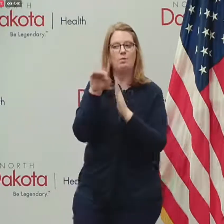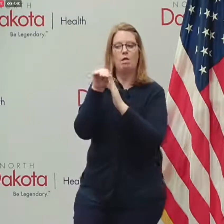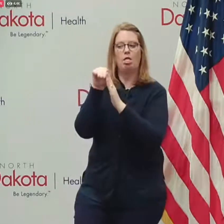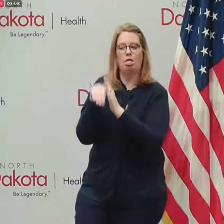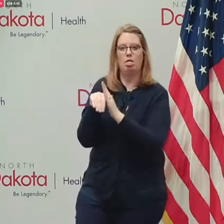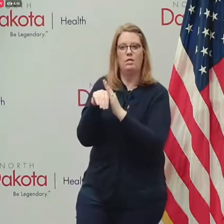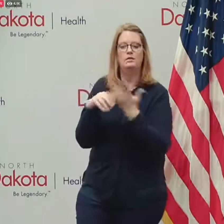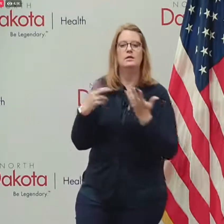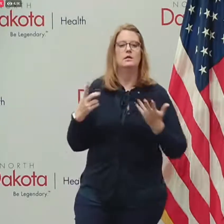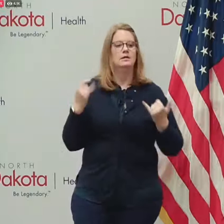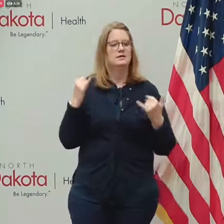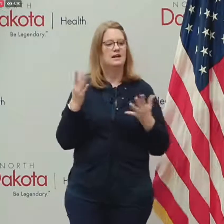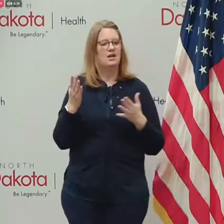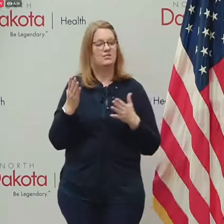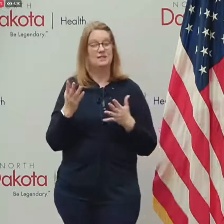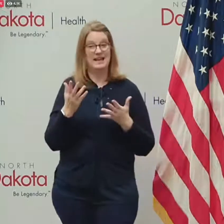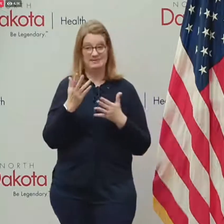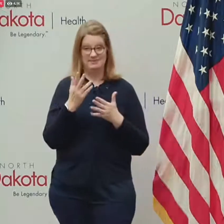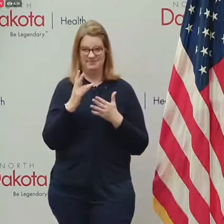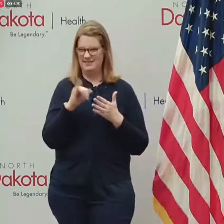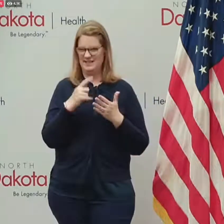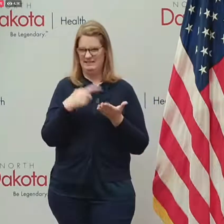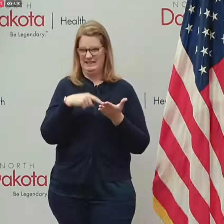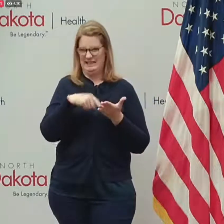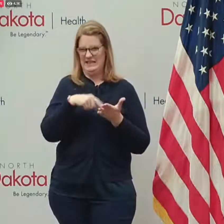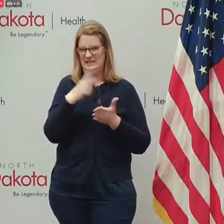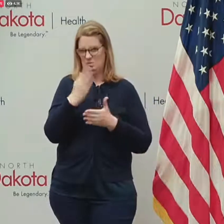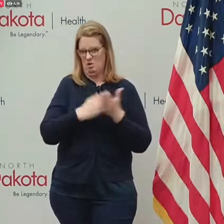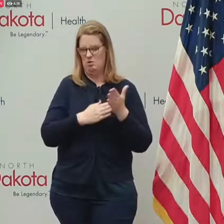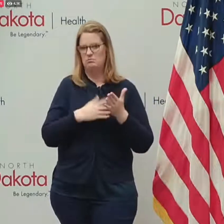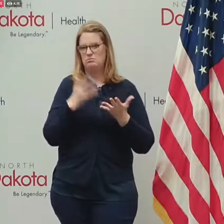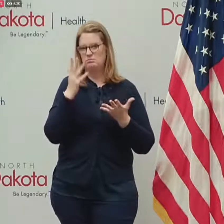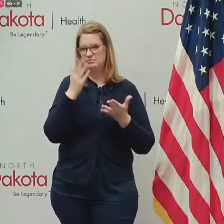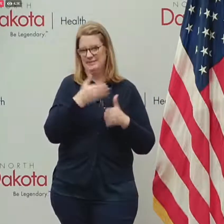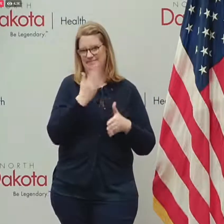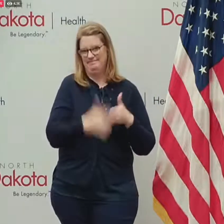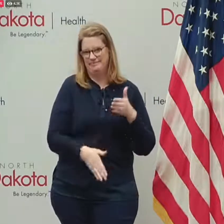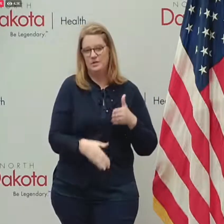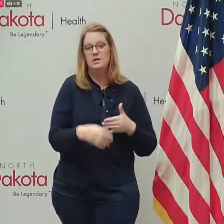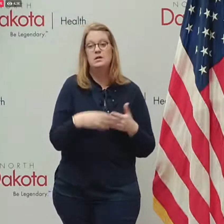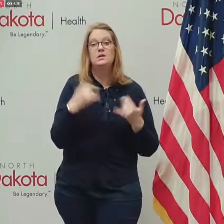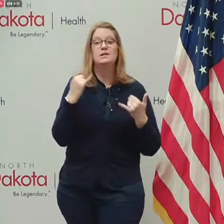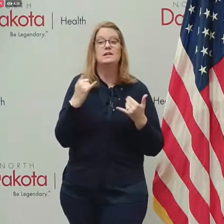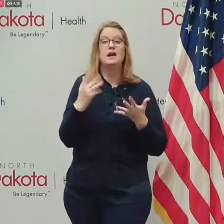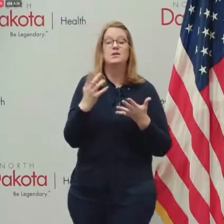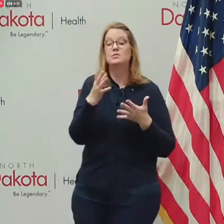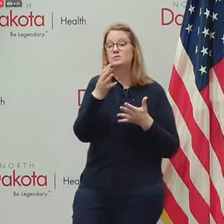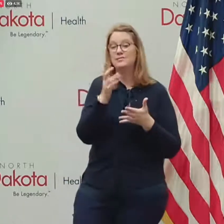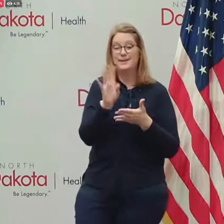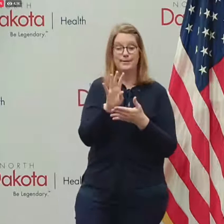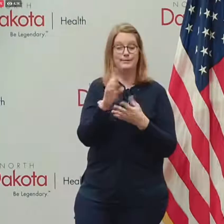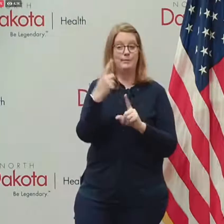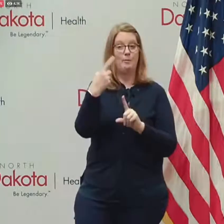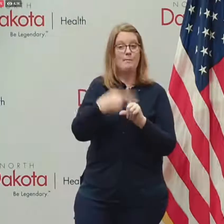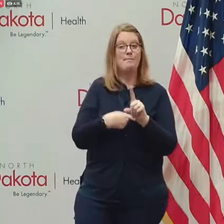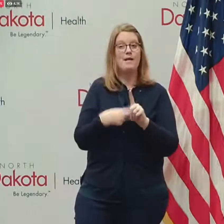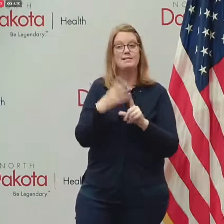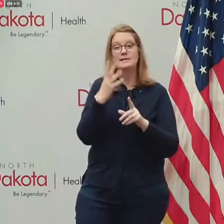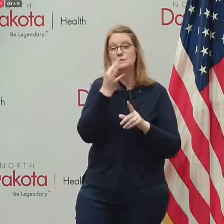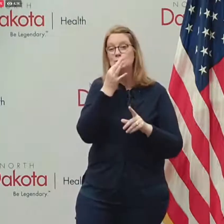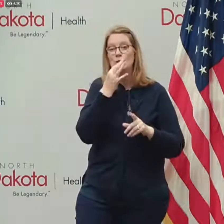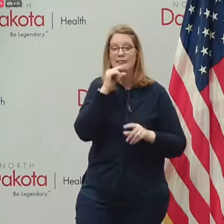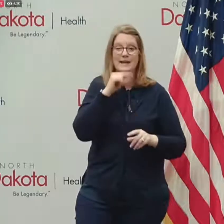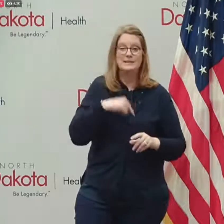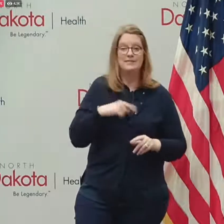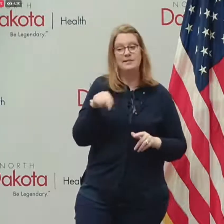as I close out that section, I would put out again this challenge. Since we are 4 weeks away from Thanksgiving, I'll call this the Thanksgiving